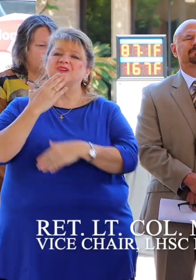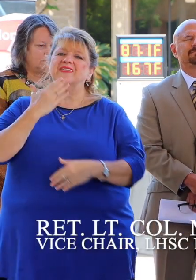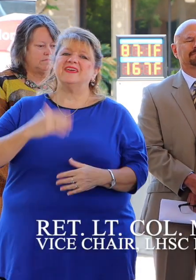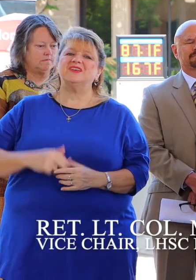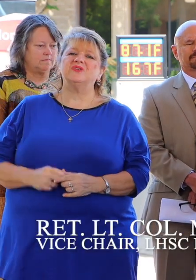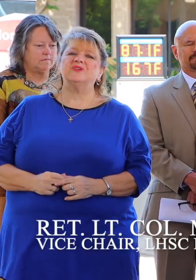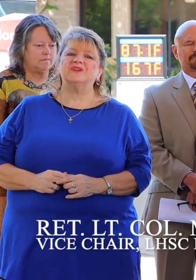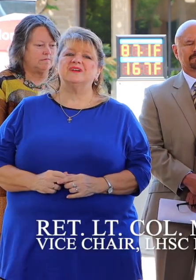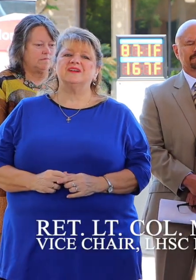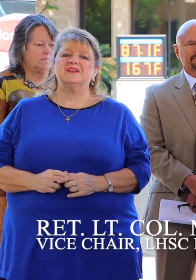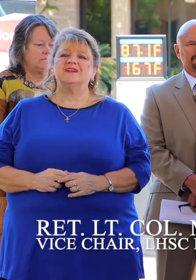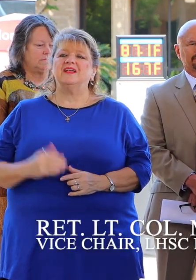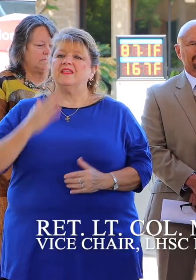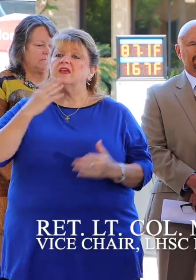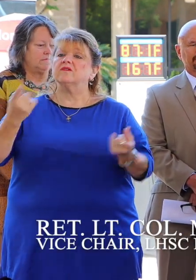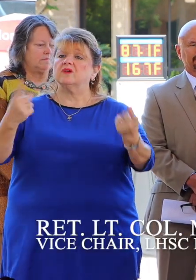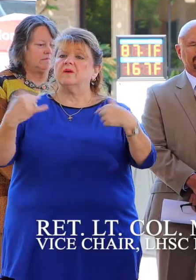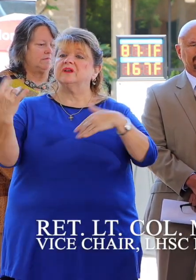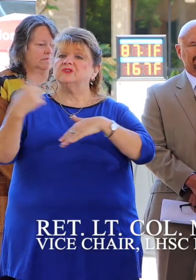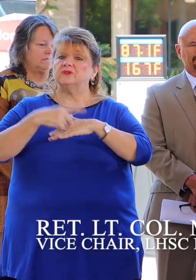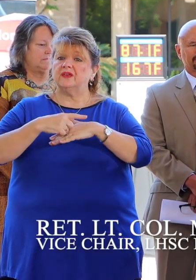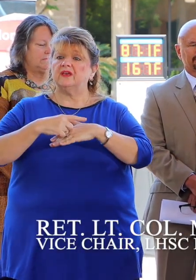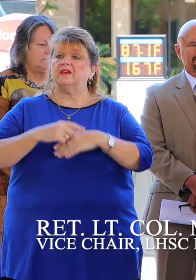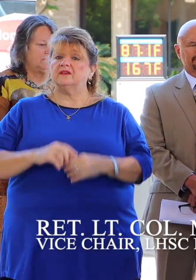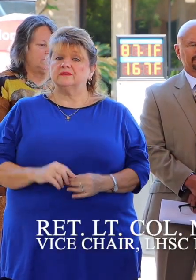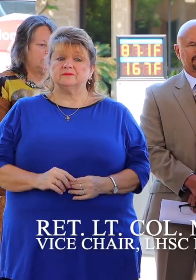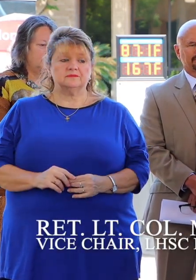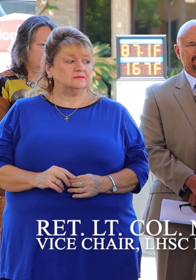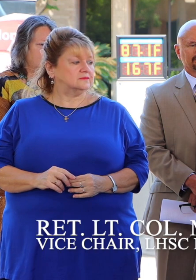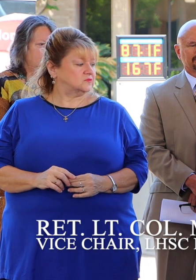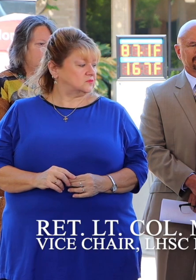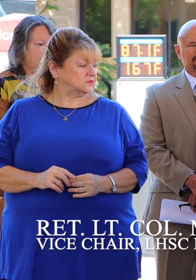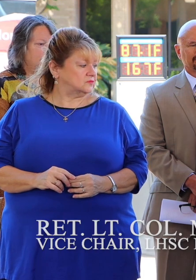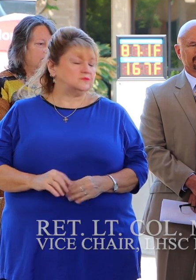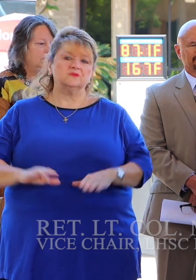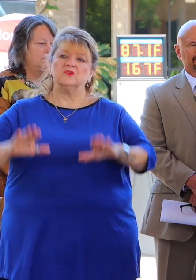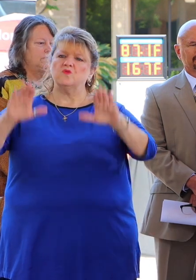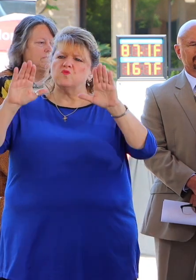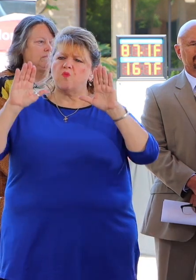Thank you for being here today on this